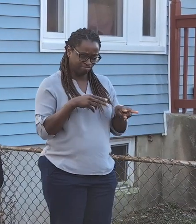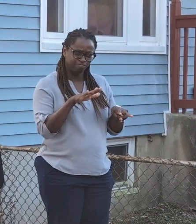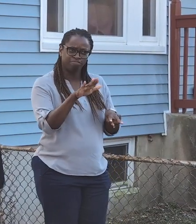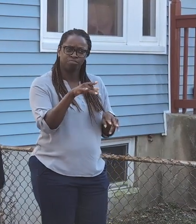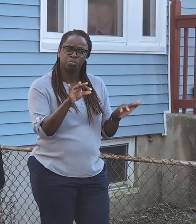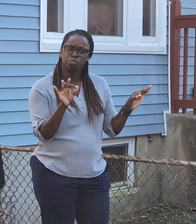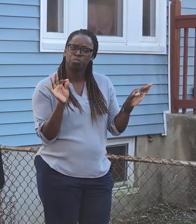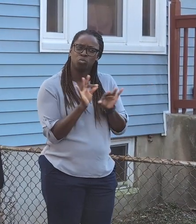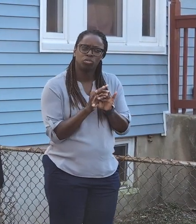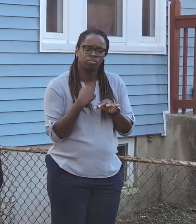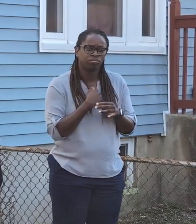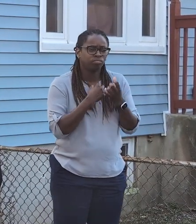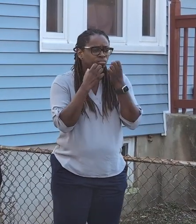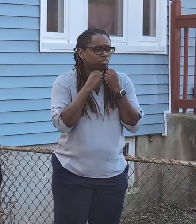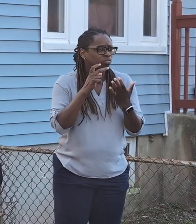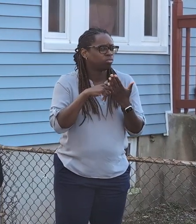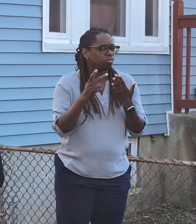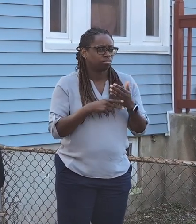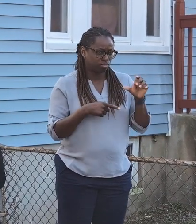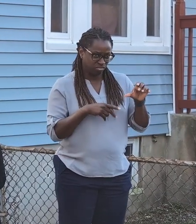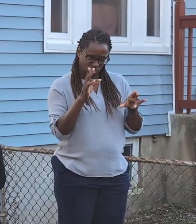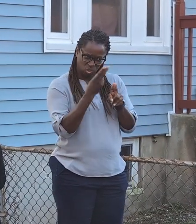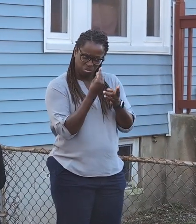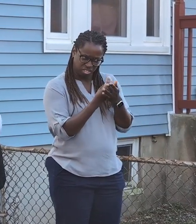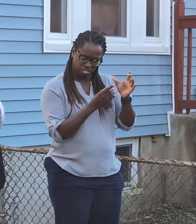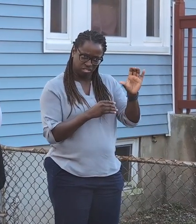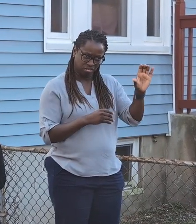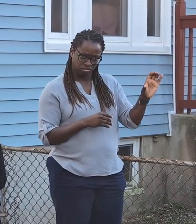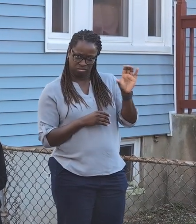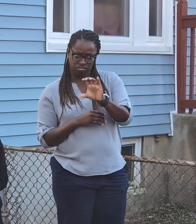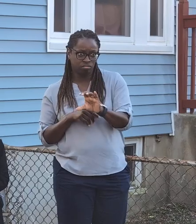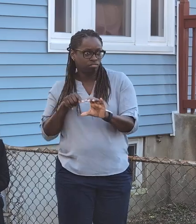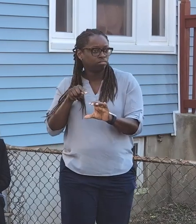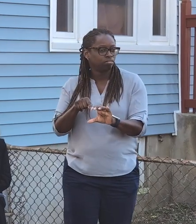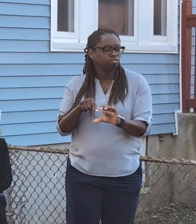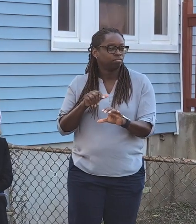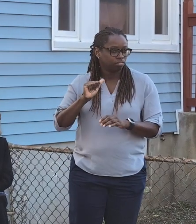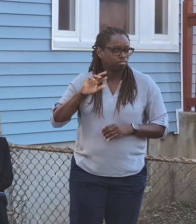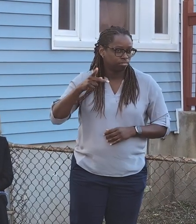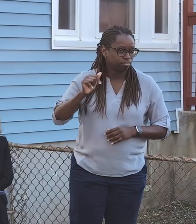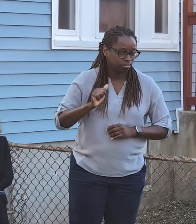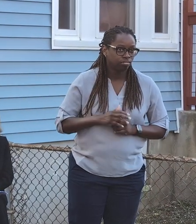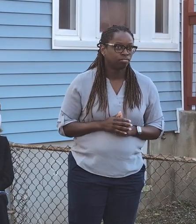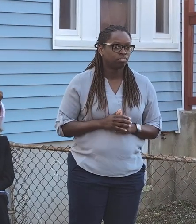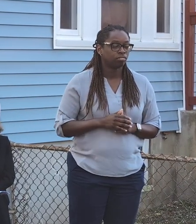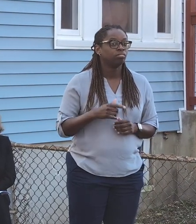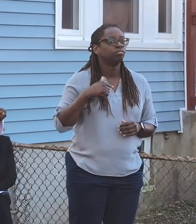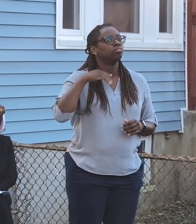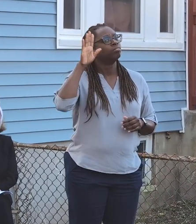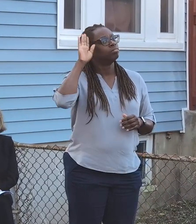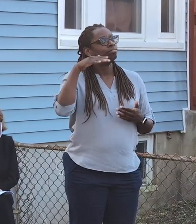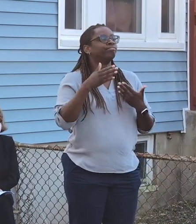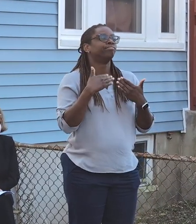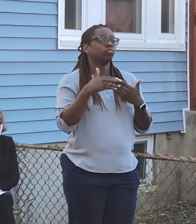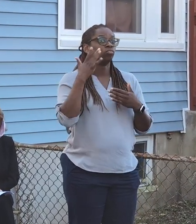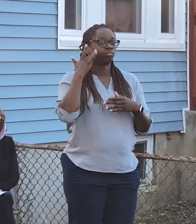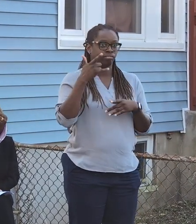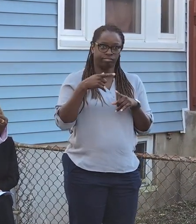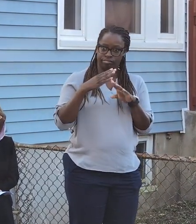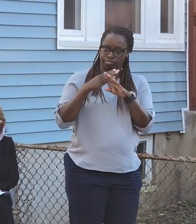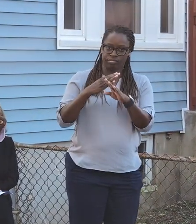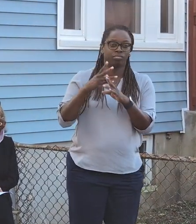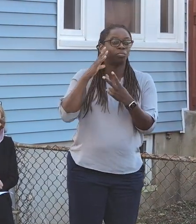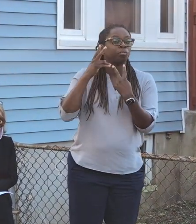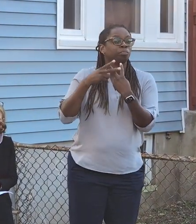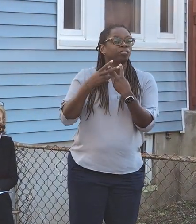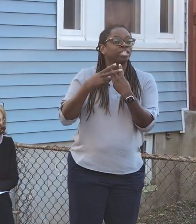Opportunity Program, because we know that it is easier to prevent, to preserve housing, to prevent displacement, than it is